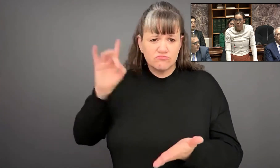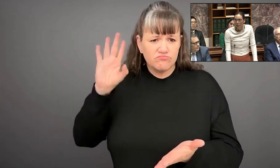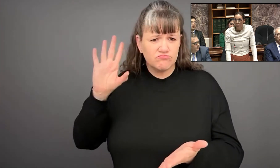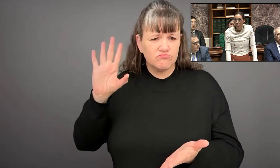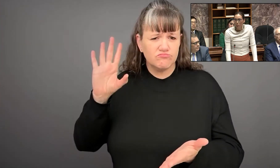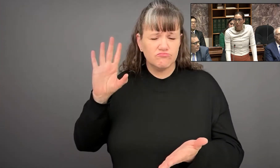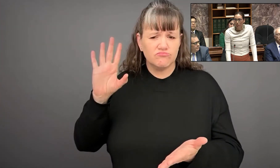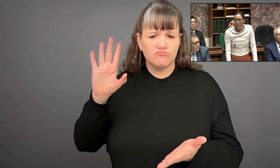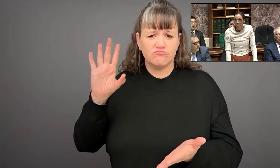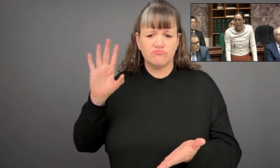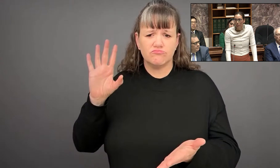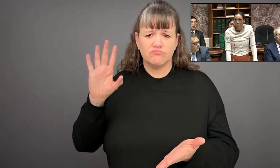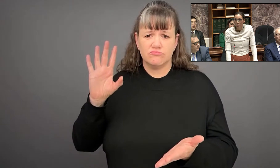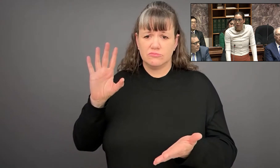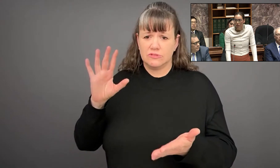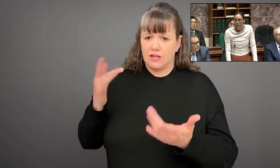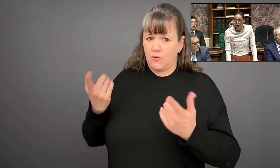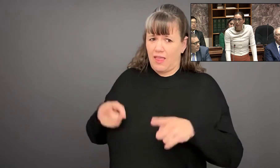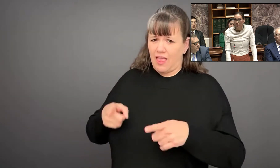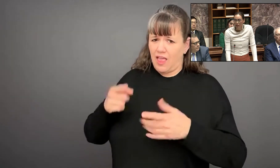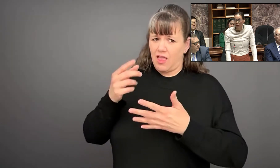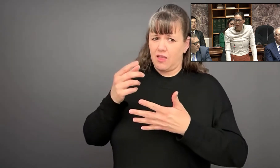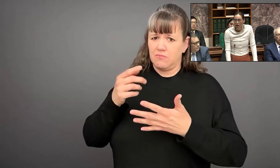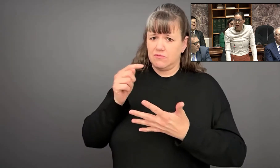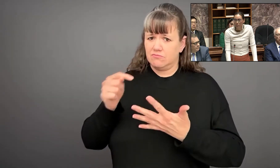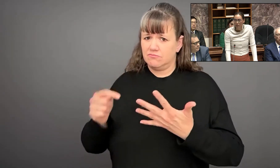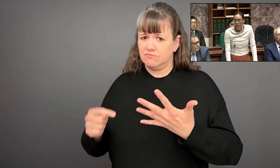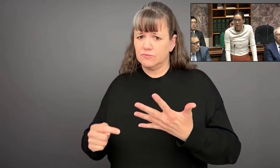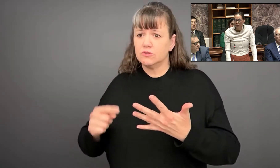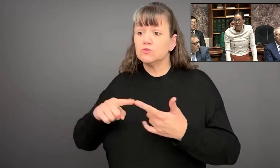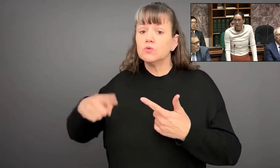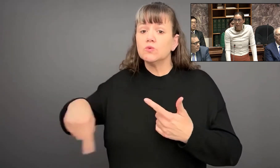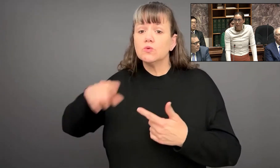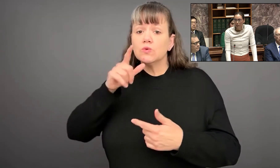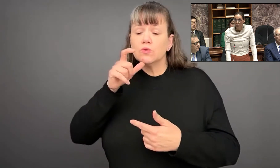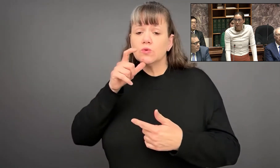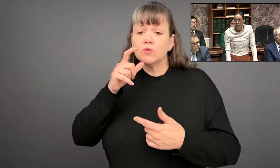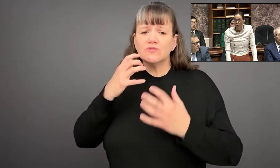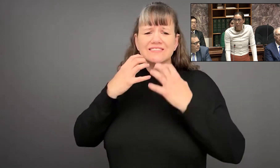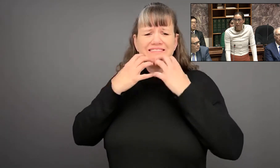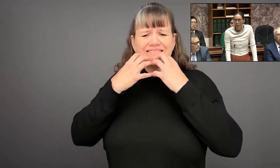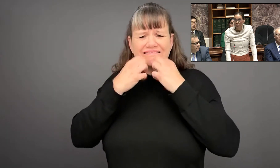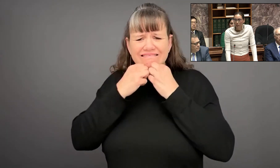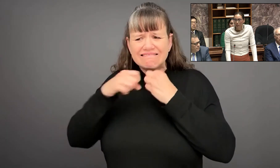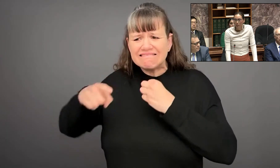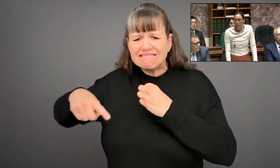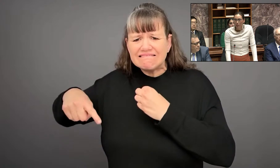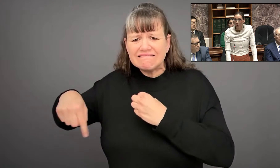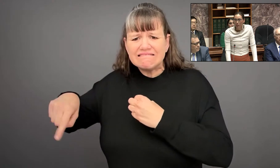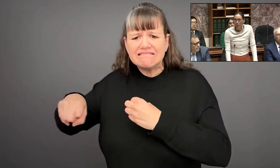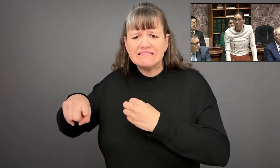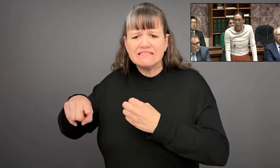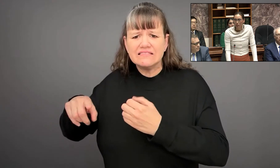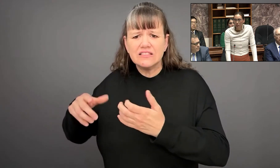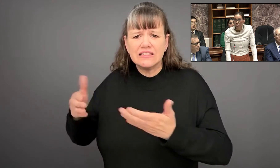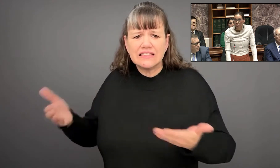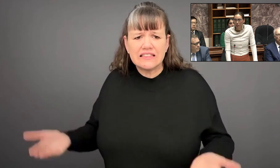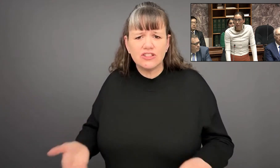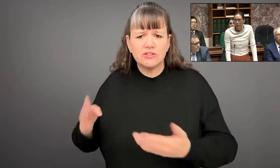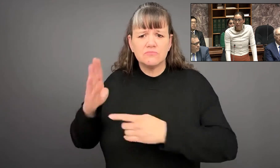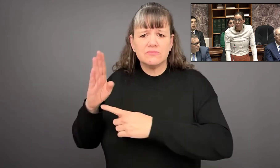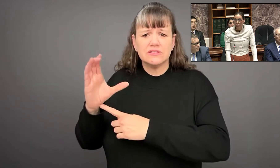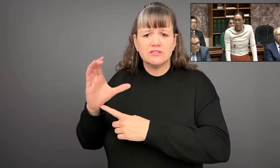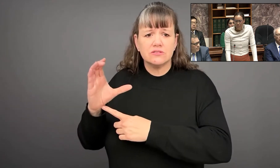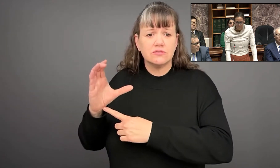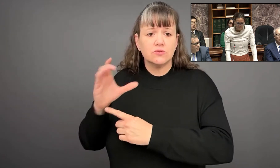that's happening to our most precious asset that we have in this province. That's our children.